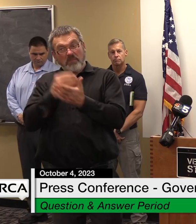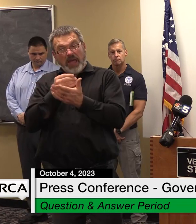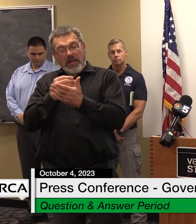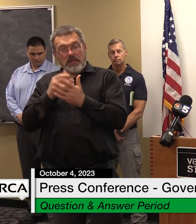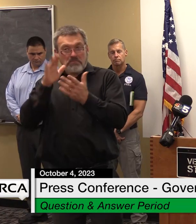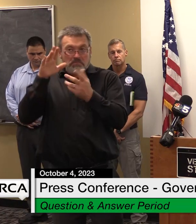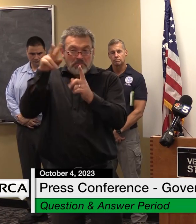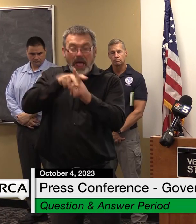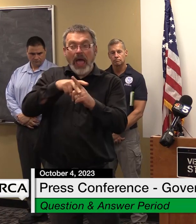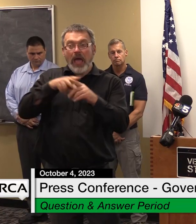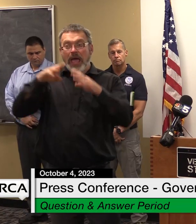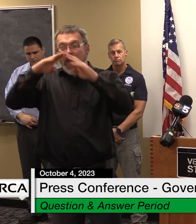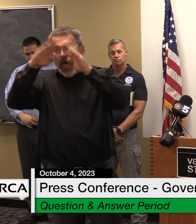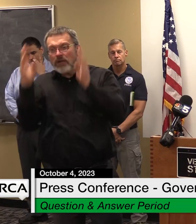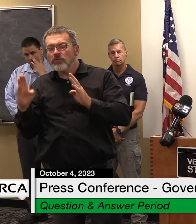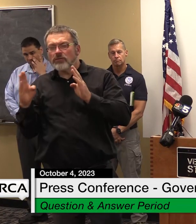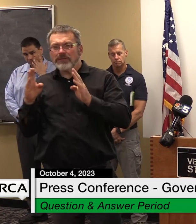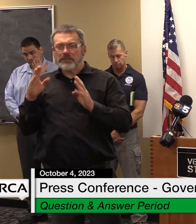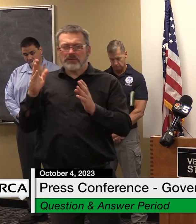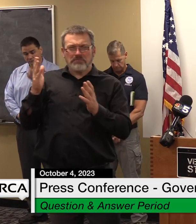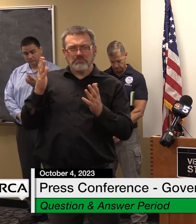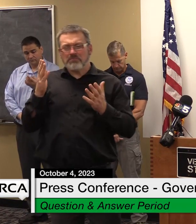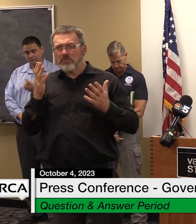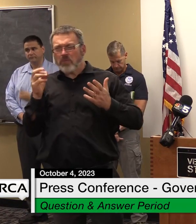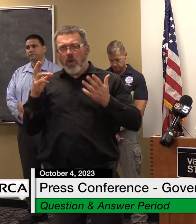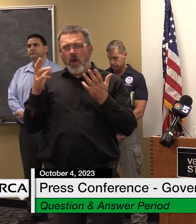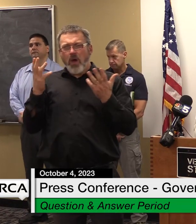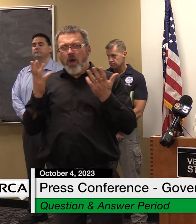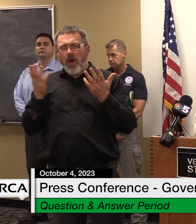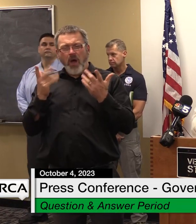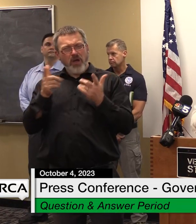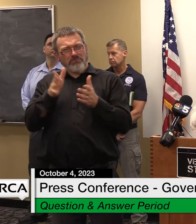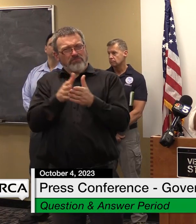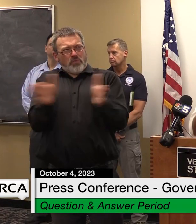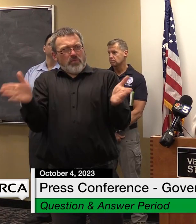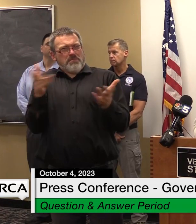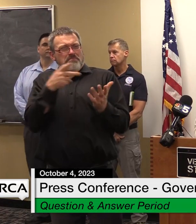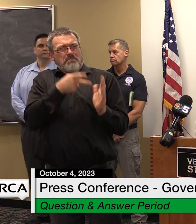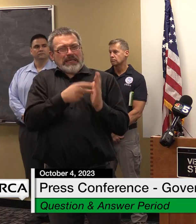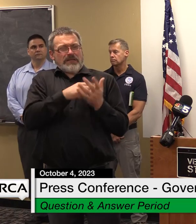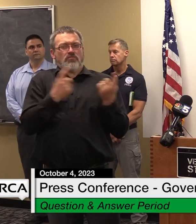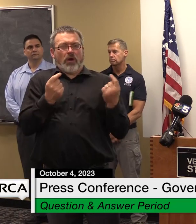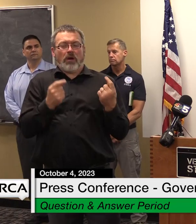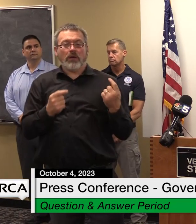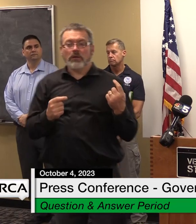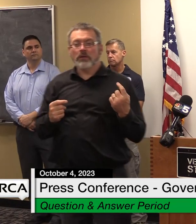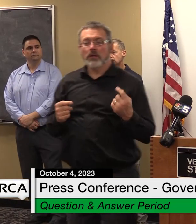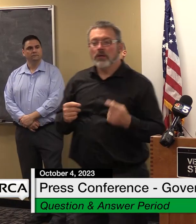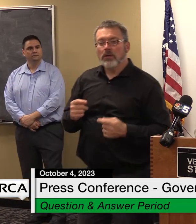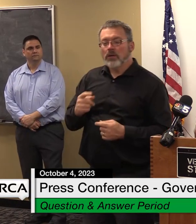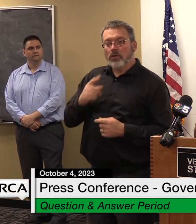development to Barrie? What is kind of the universe? I look at this as a bigger universe,